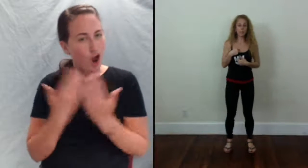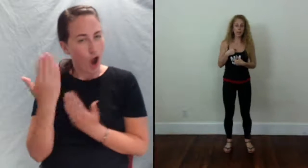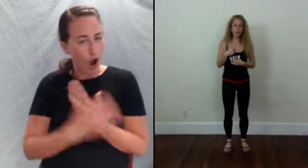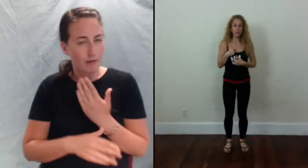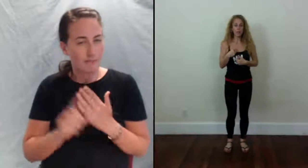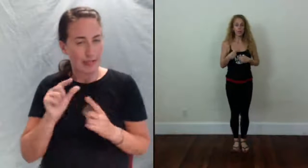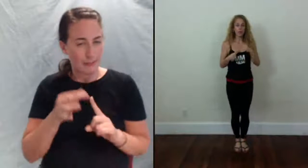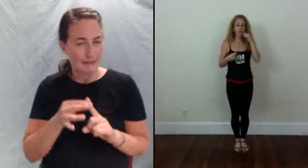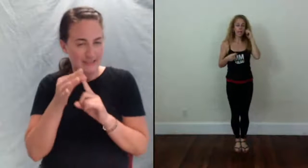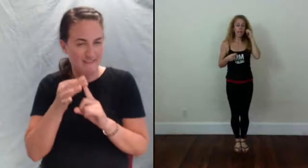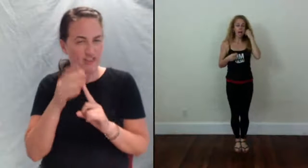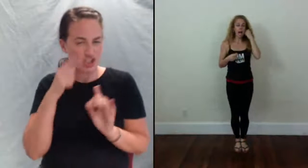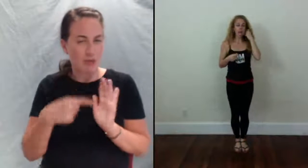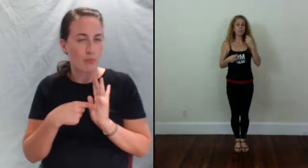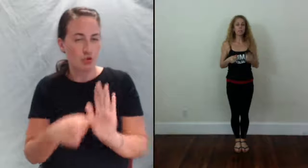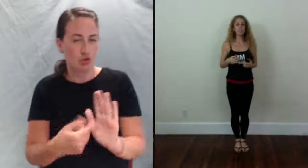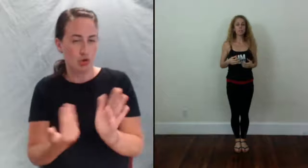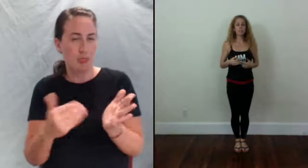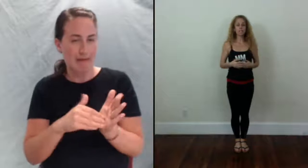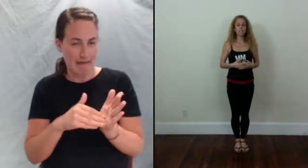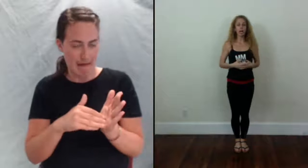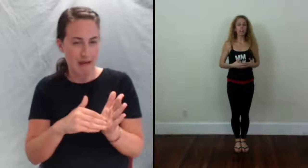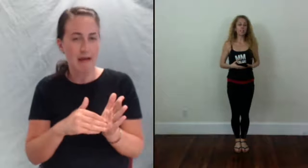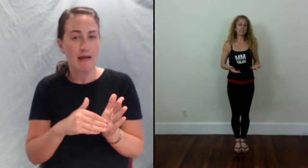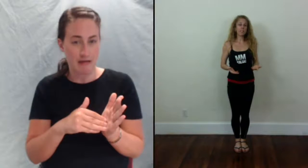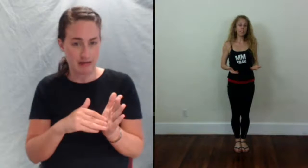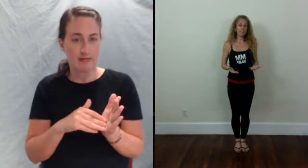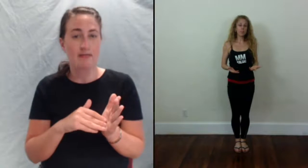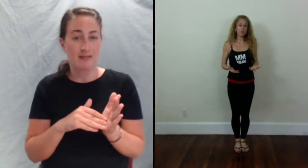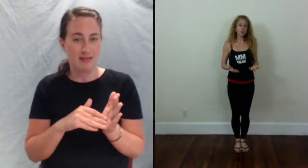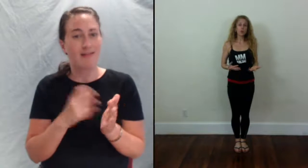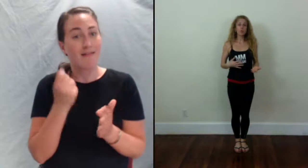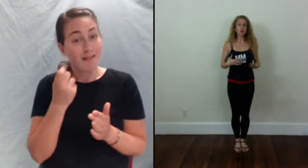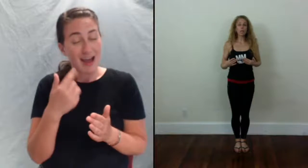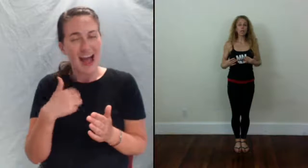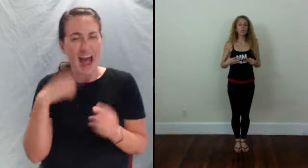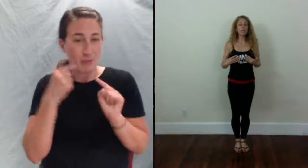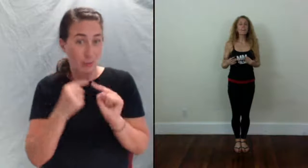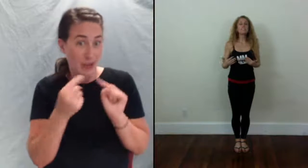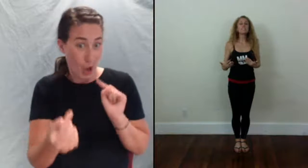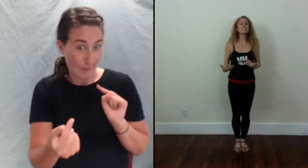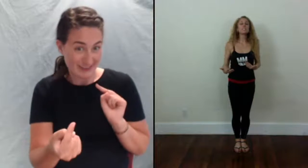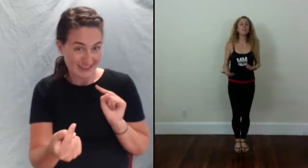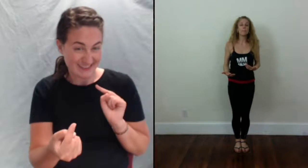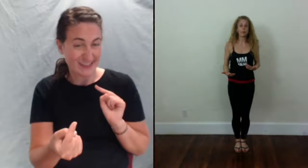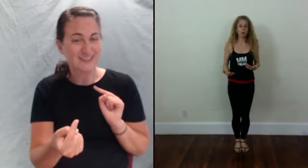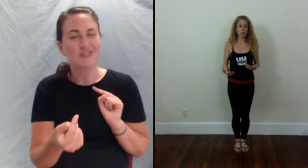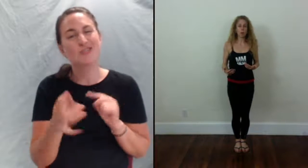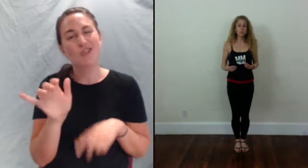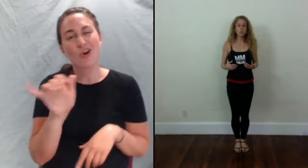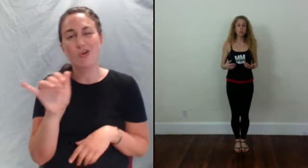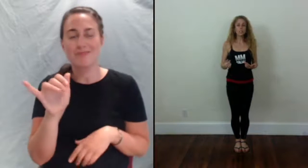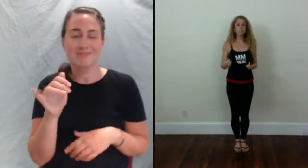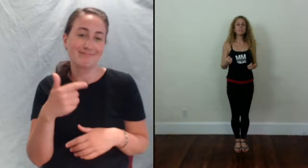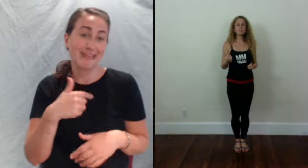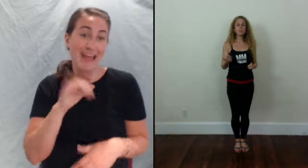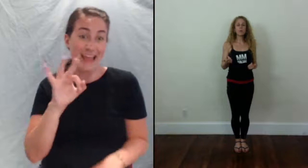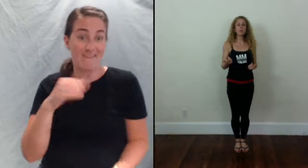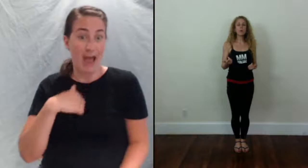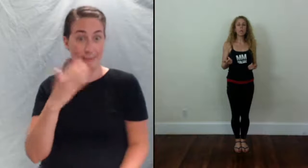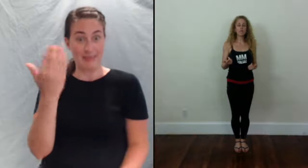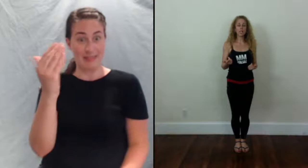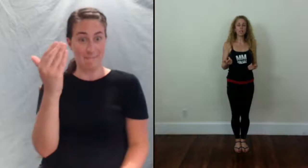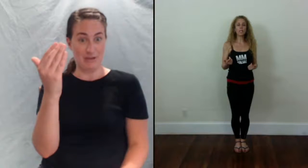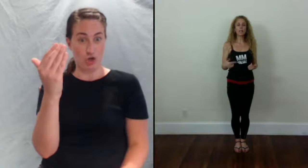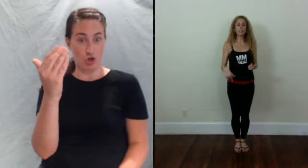me facing the front. Okay? I'm going to be doing it on a different leg than you, so we're going to do it as if it's the mirror. So when you're